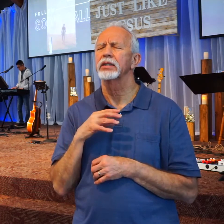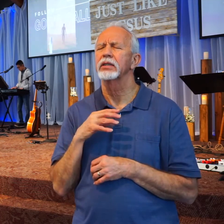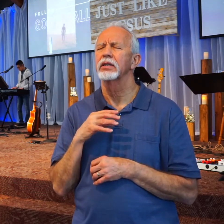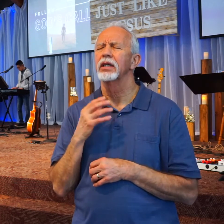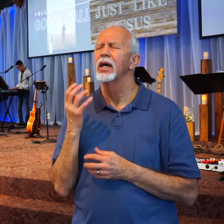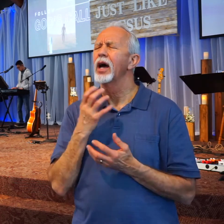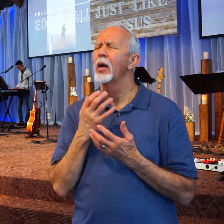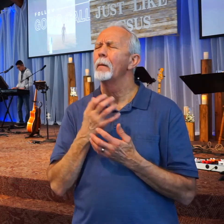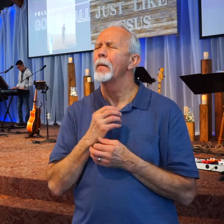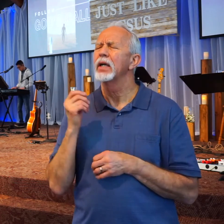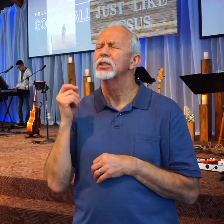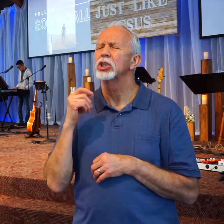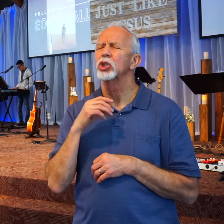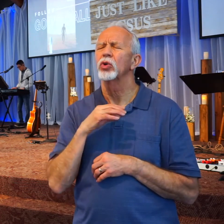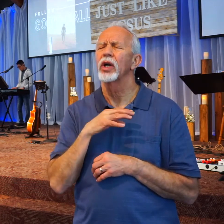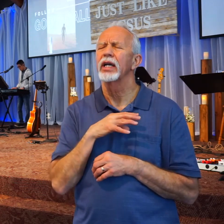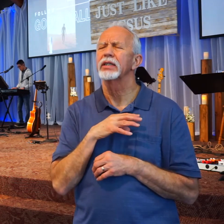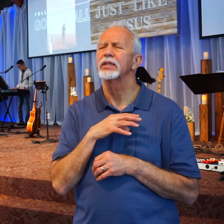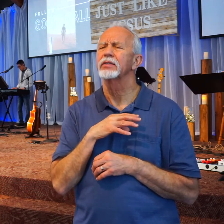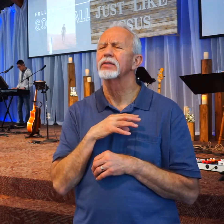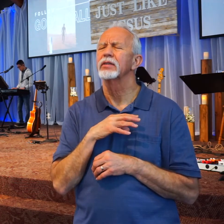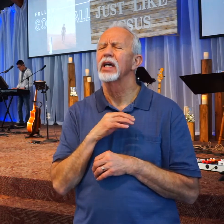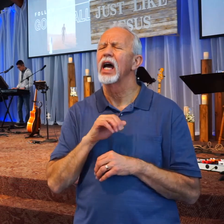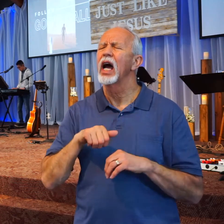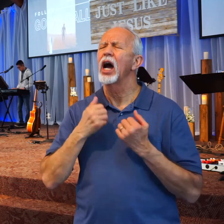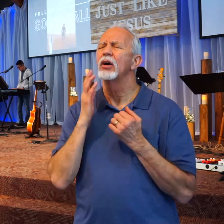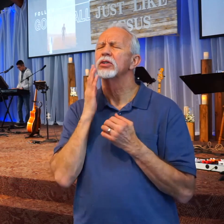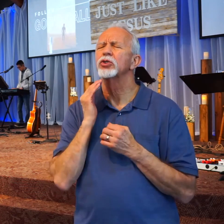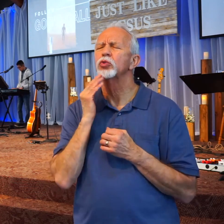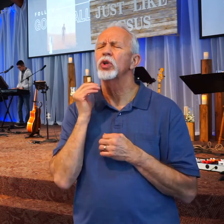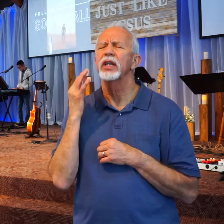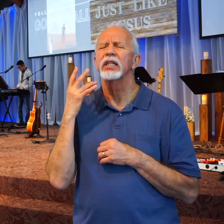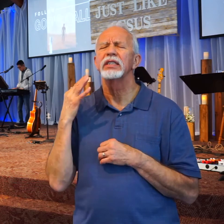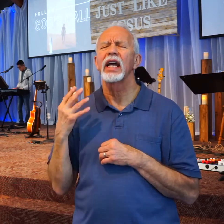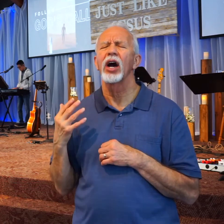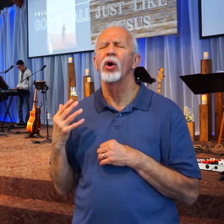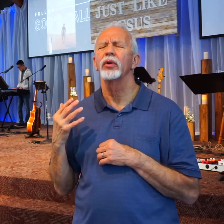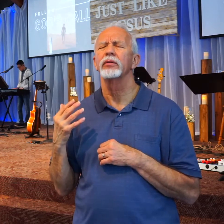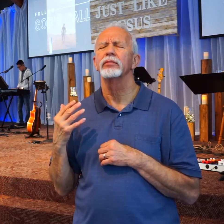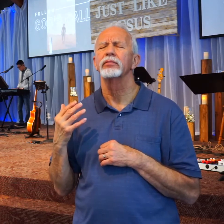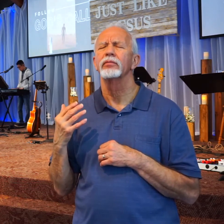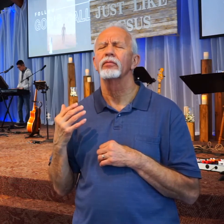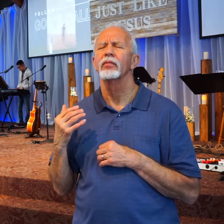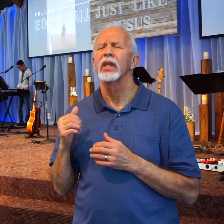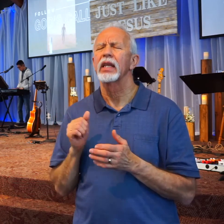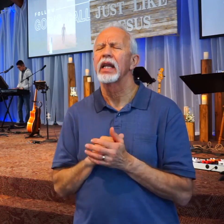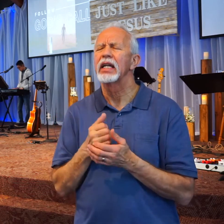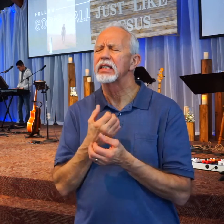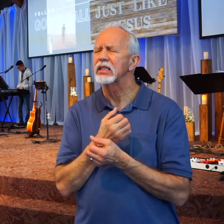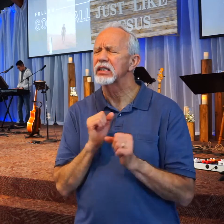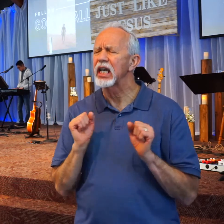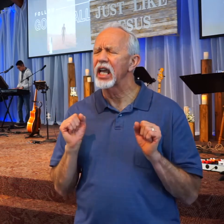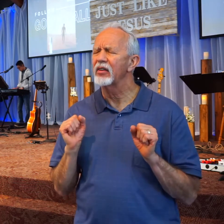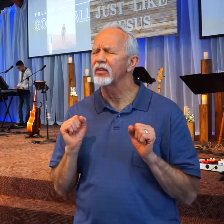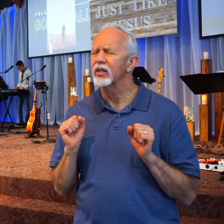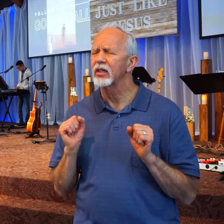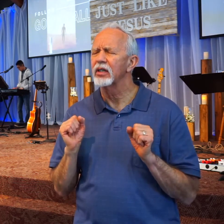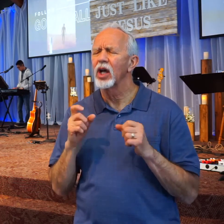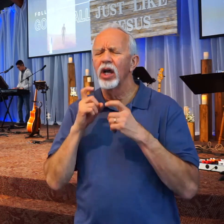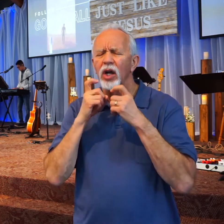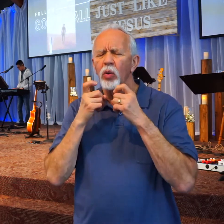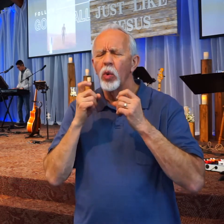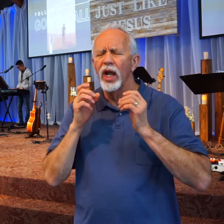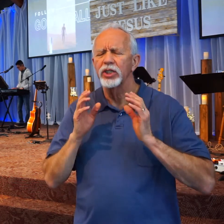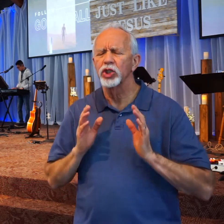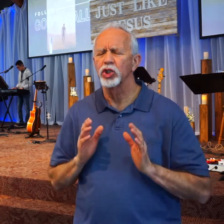Amazing Grace. How sweet the sound that saved a